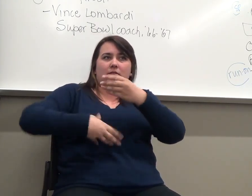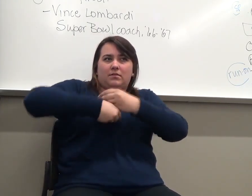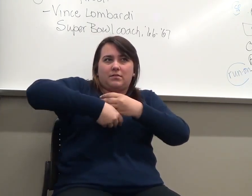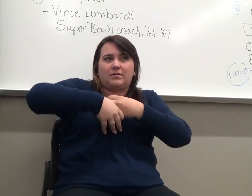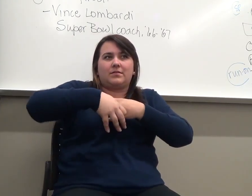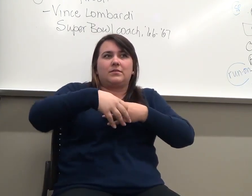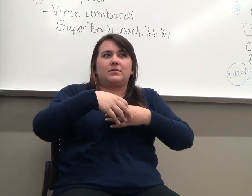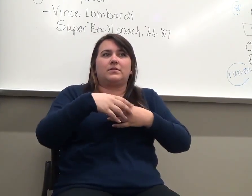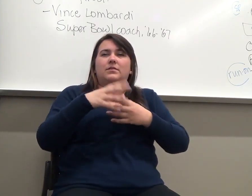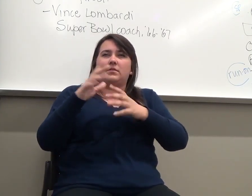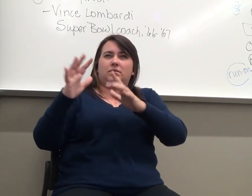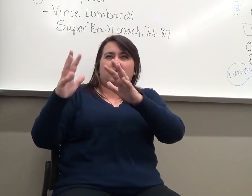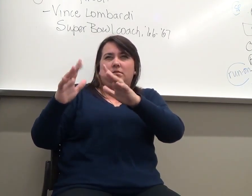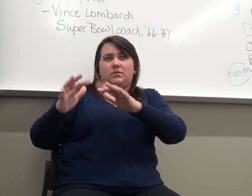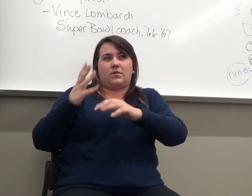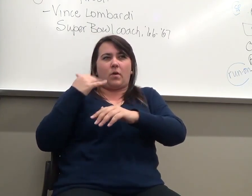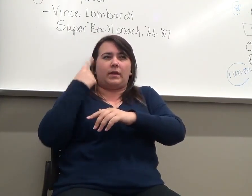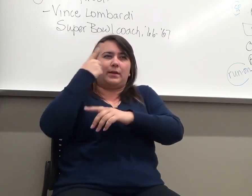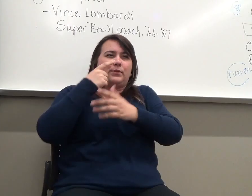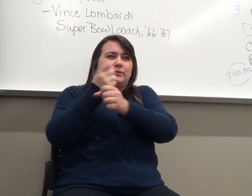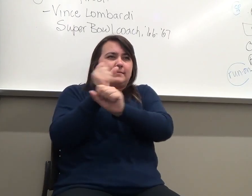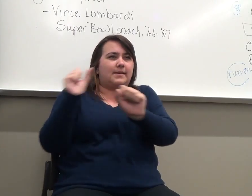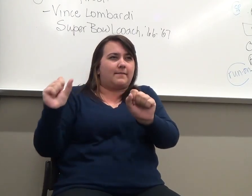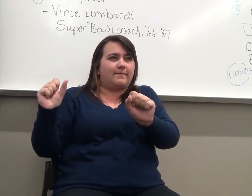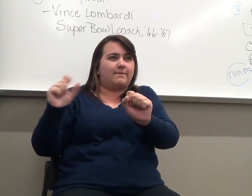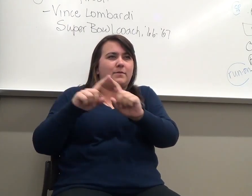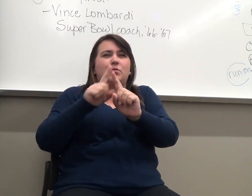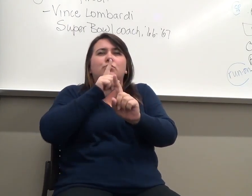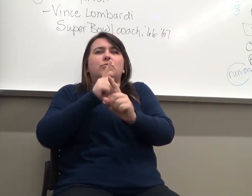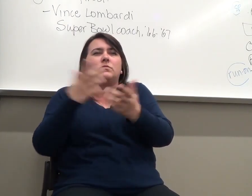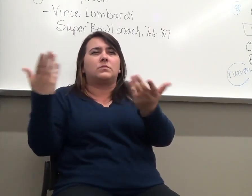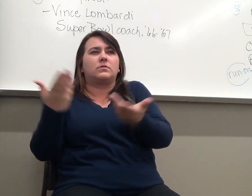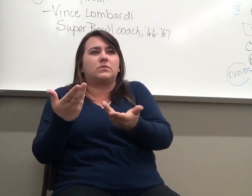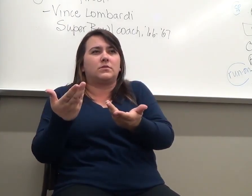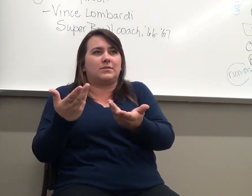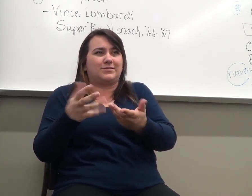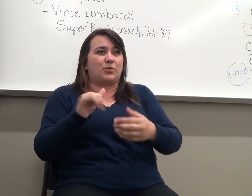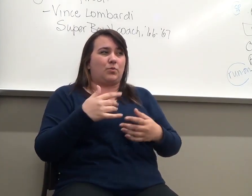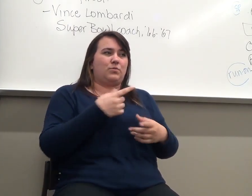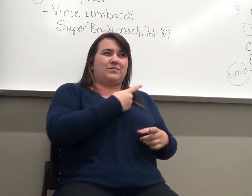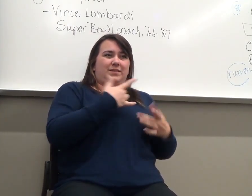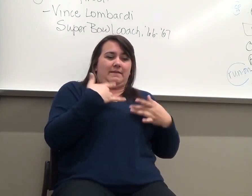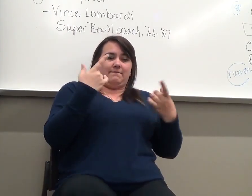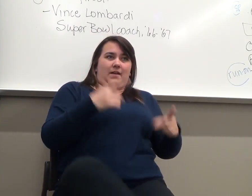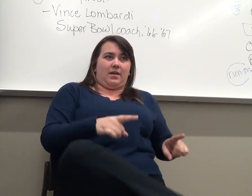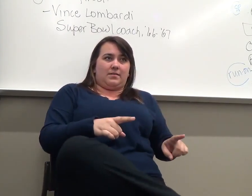Yes. Yes. Yeah, good, okay. So it looks like a lot of you are looking